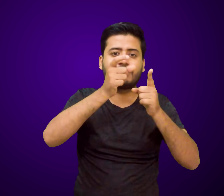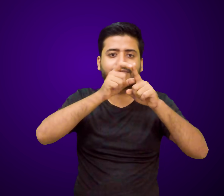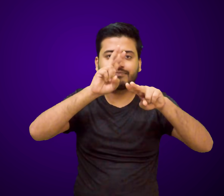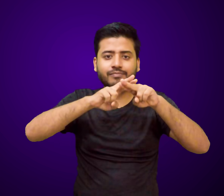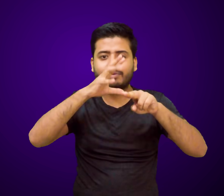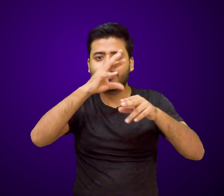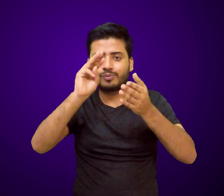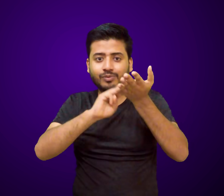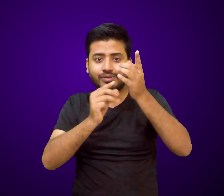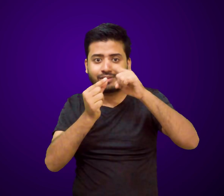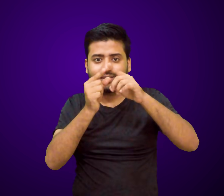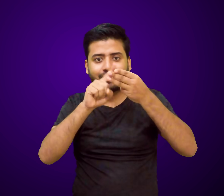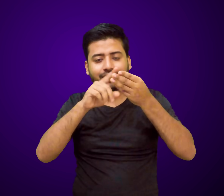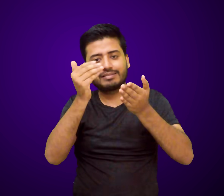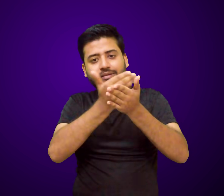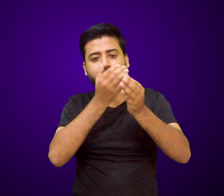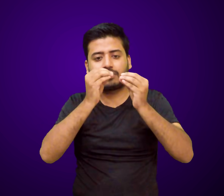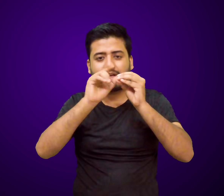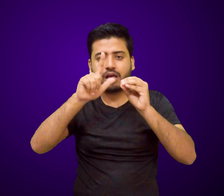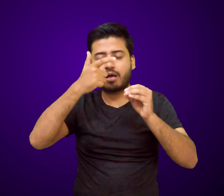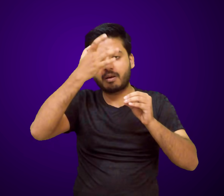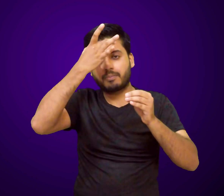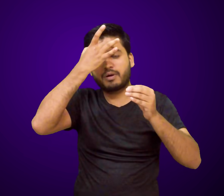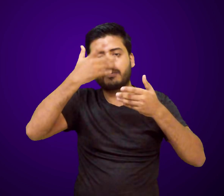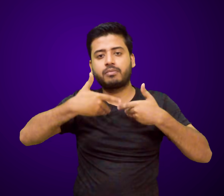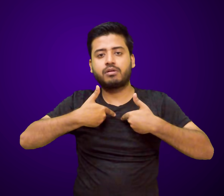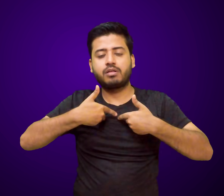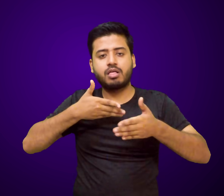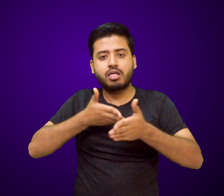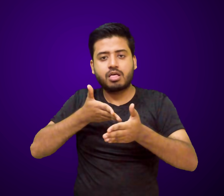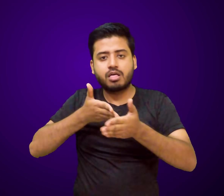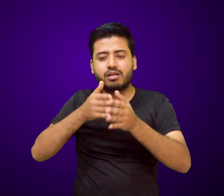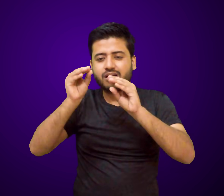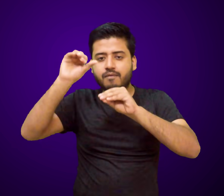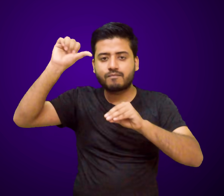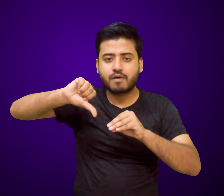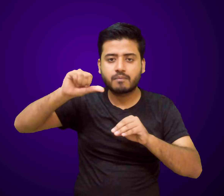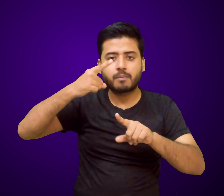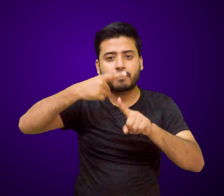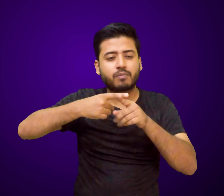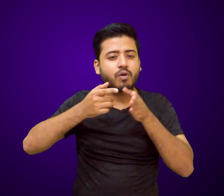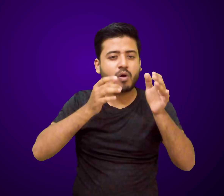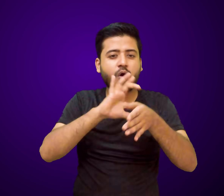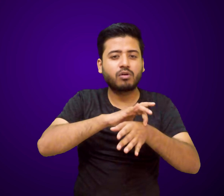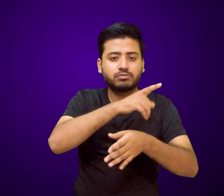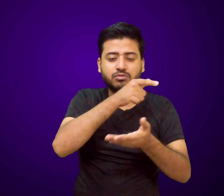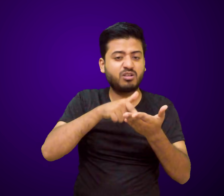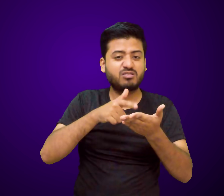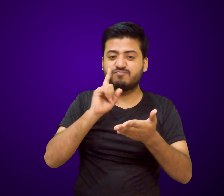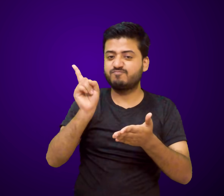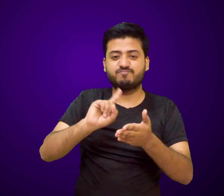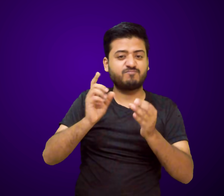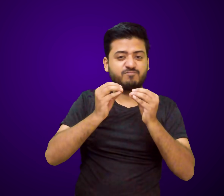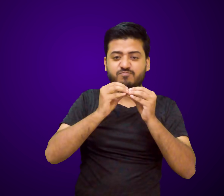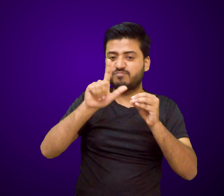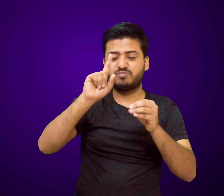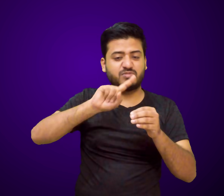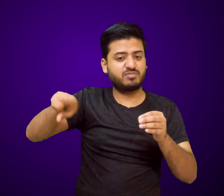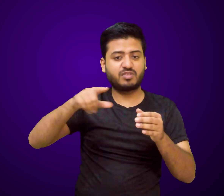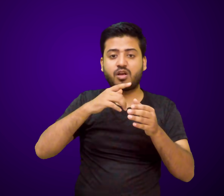DIVYANGJAN, persons with disabilities, and their escorts. Concession percentage. The concession percentage varies